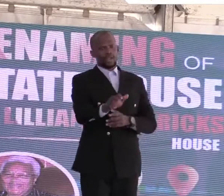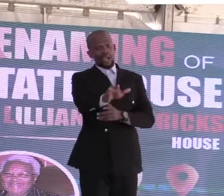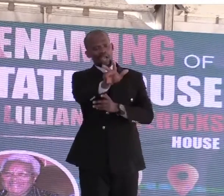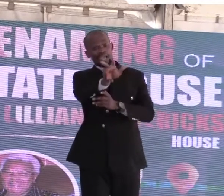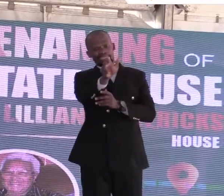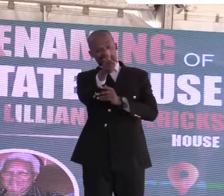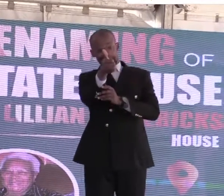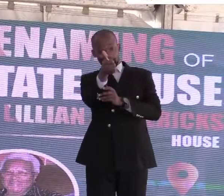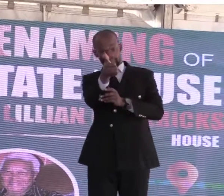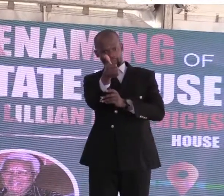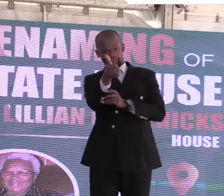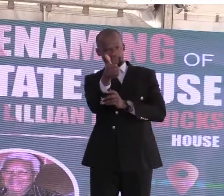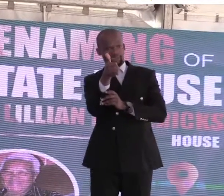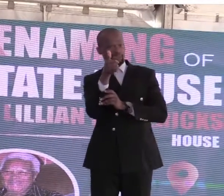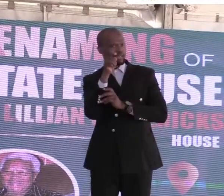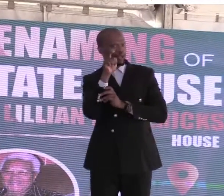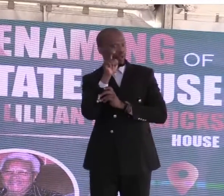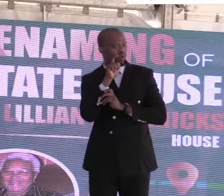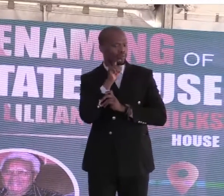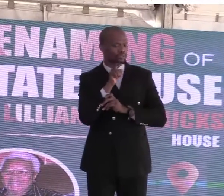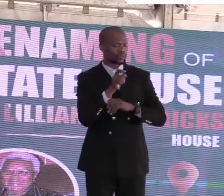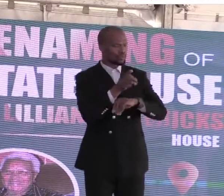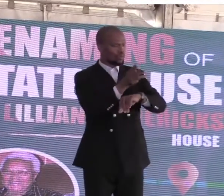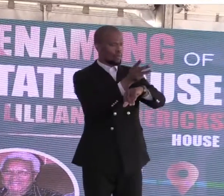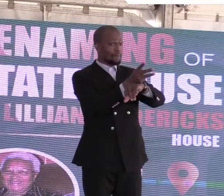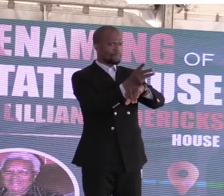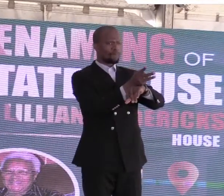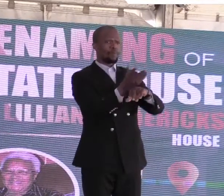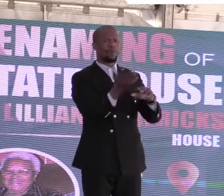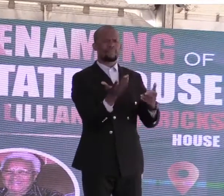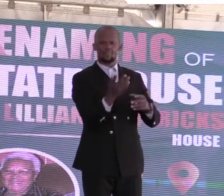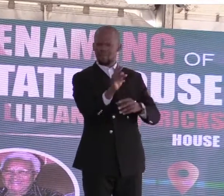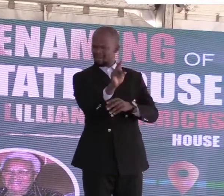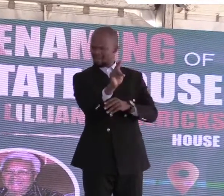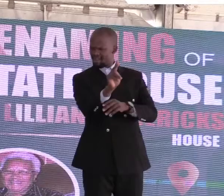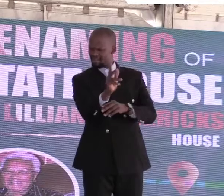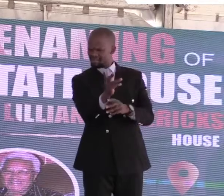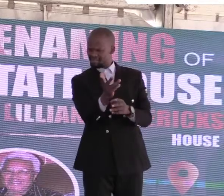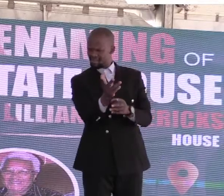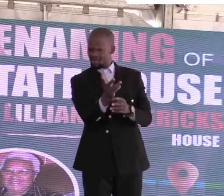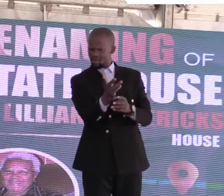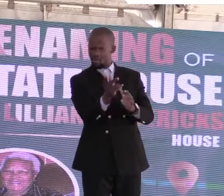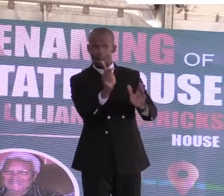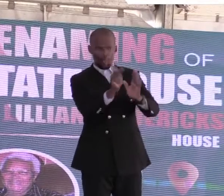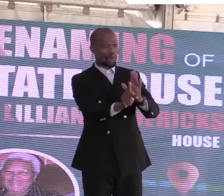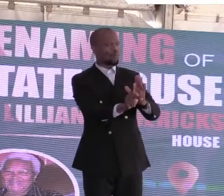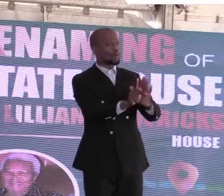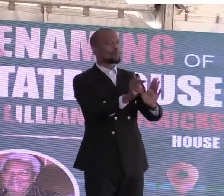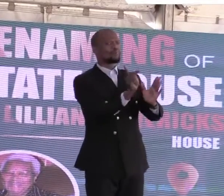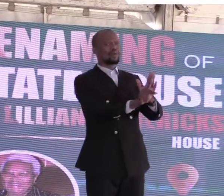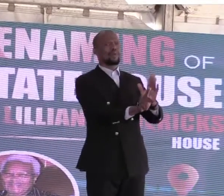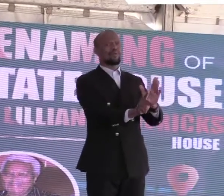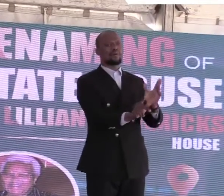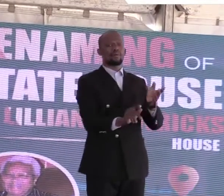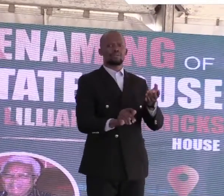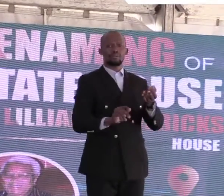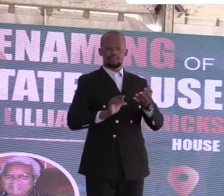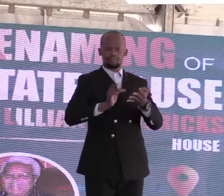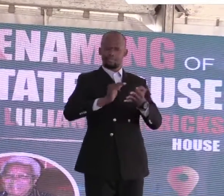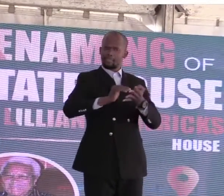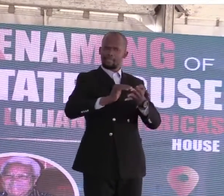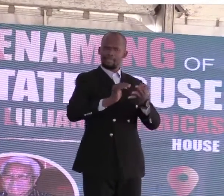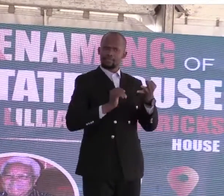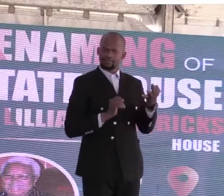86-year-old Mama Gwagwankau was also murdered. Another